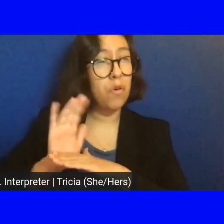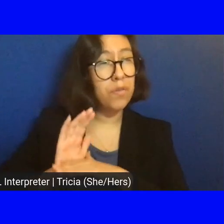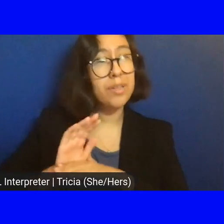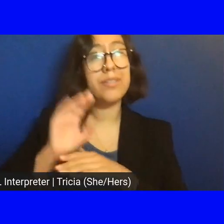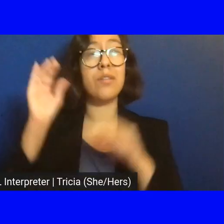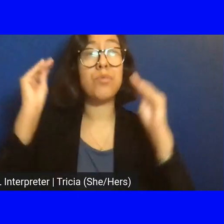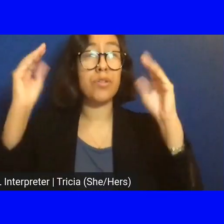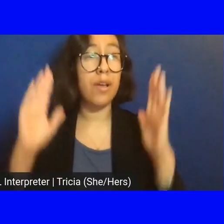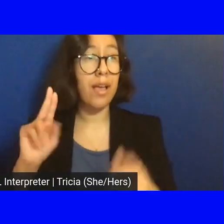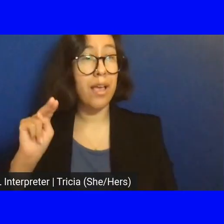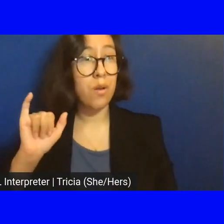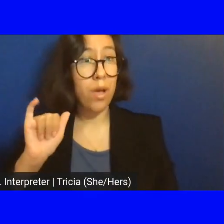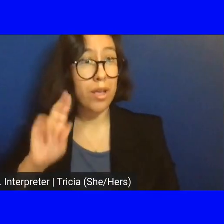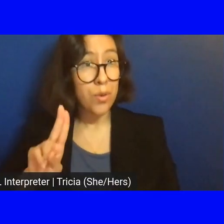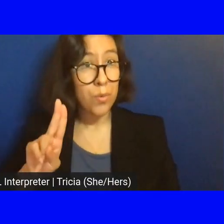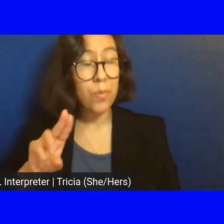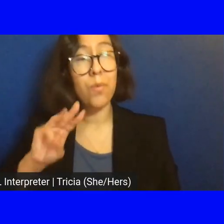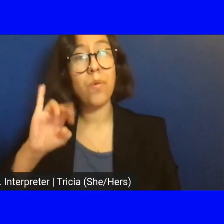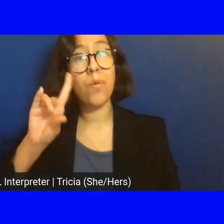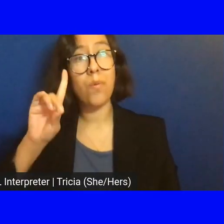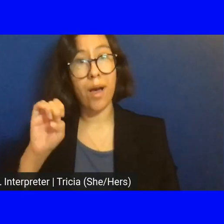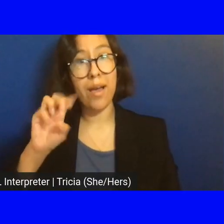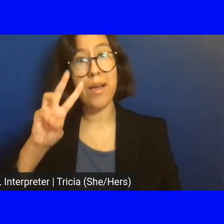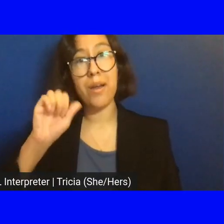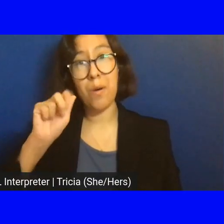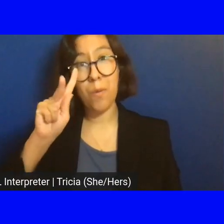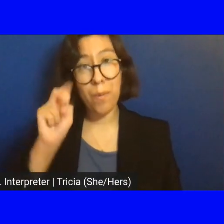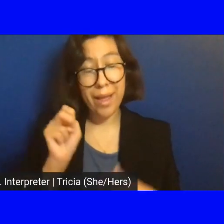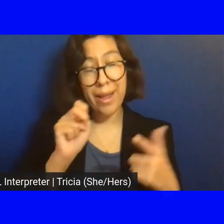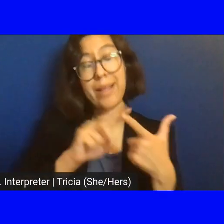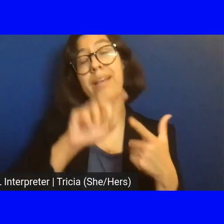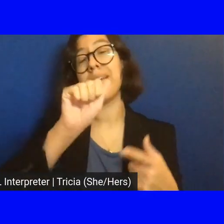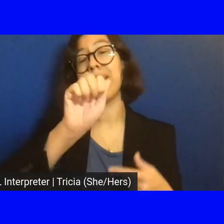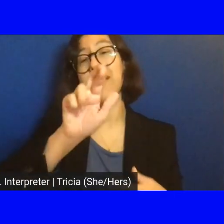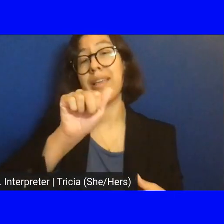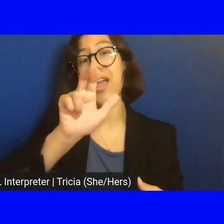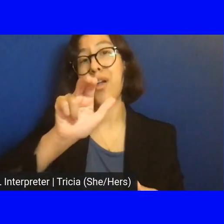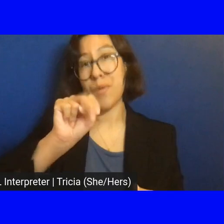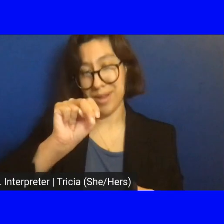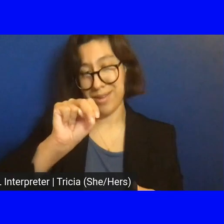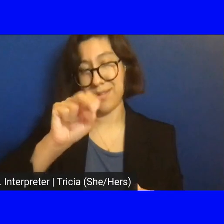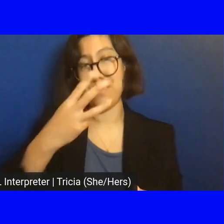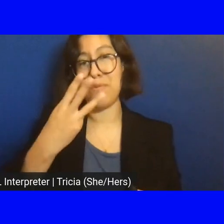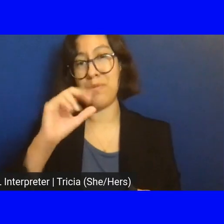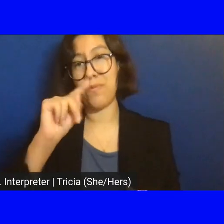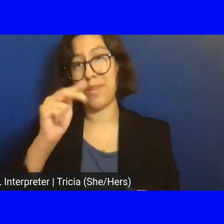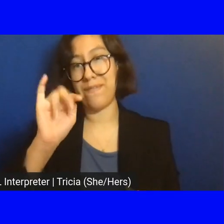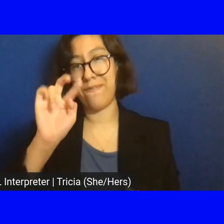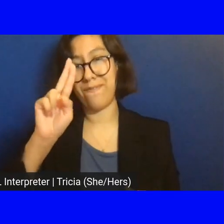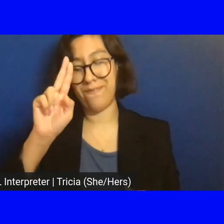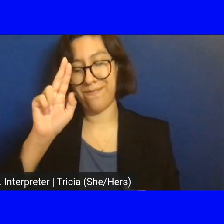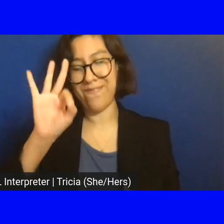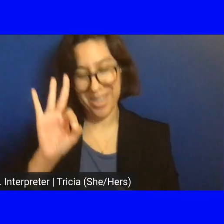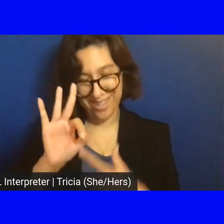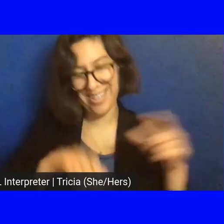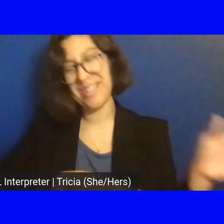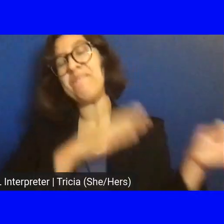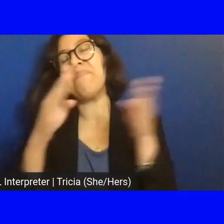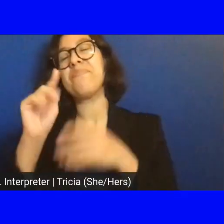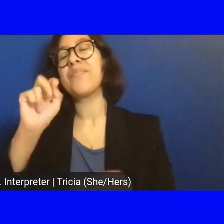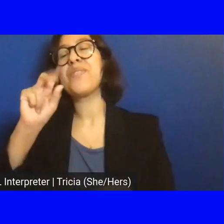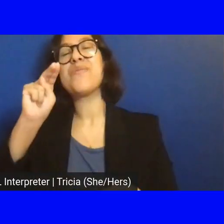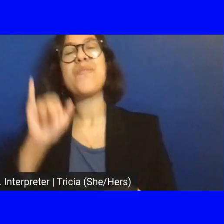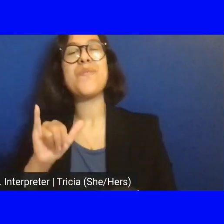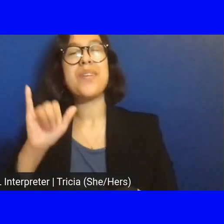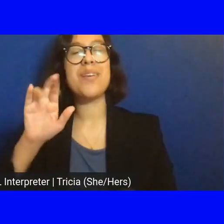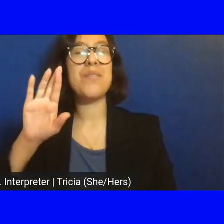NYU and Wide Awakes participant. And Tony Patrick, world builder, immersive director, founder of Tenfold Gaming Initiative, and